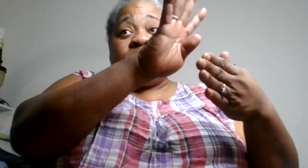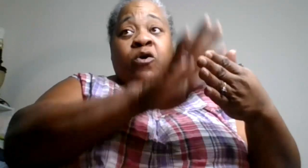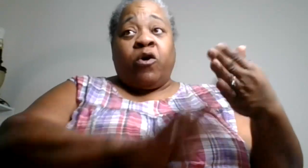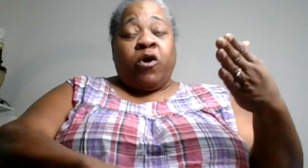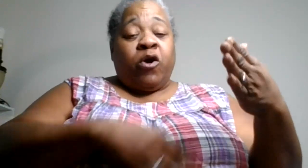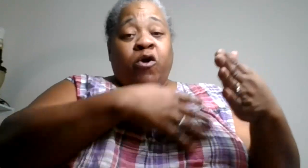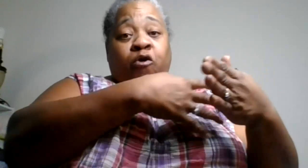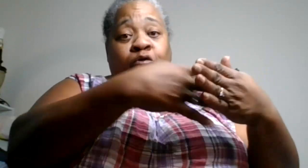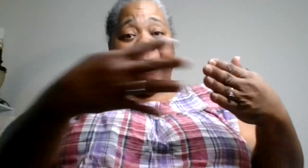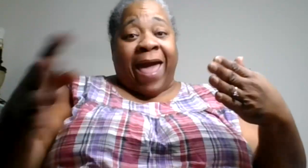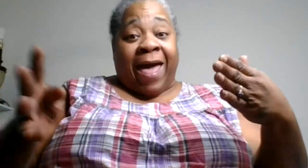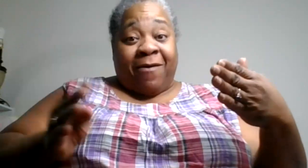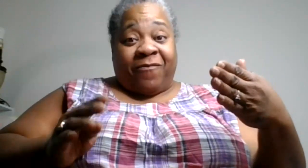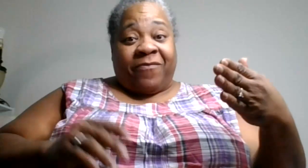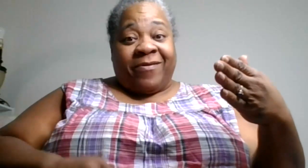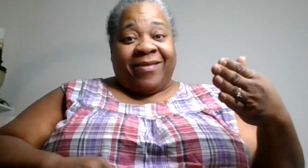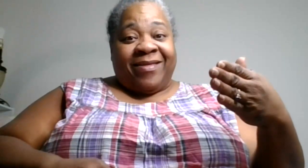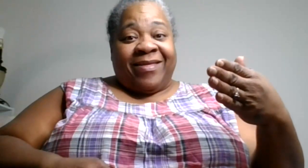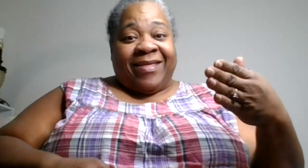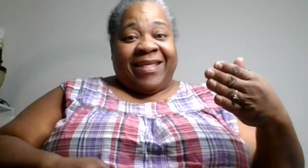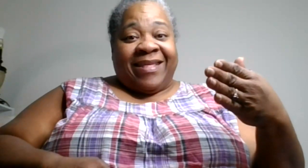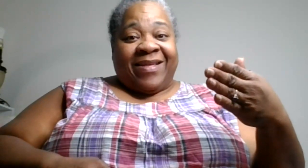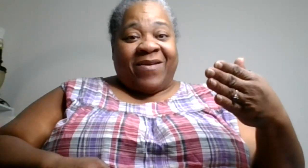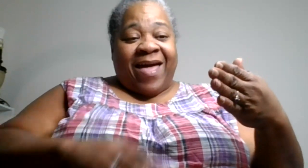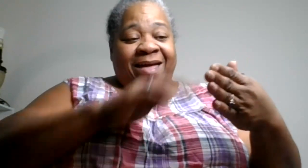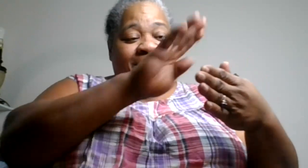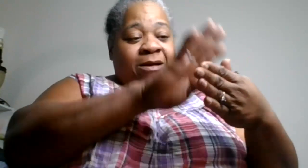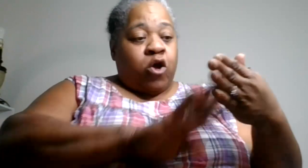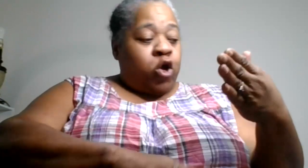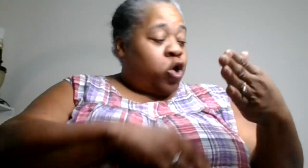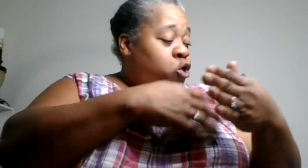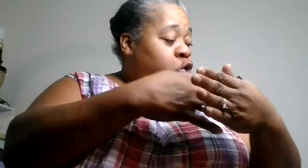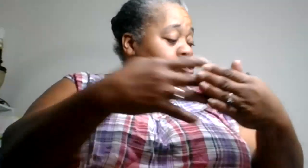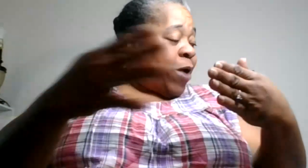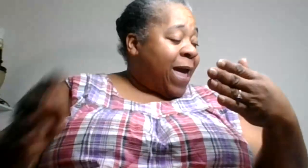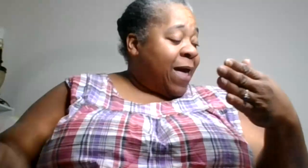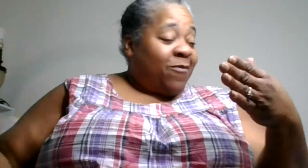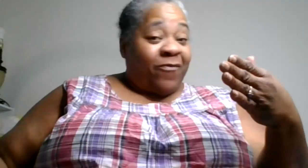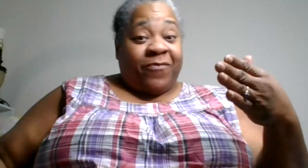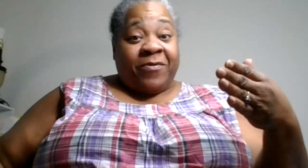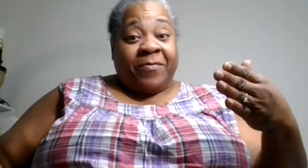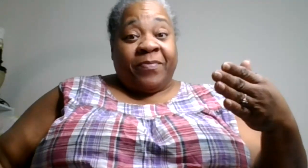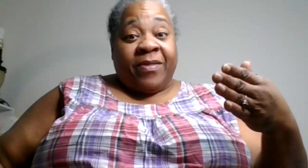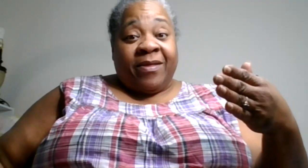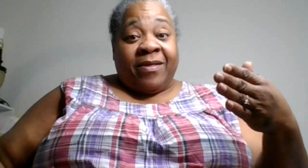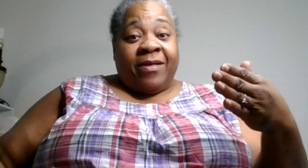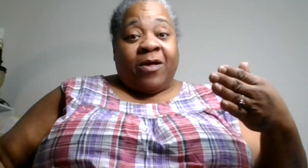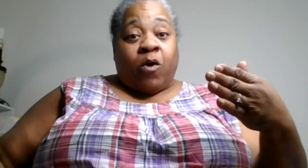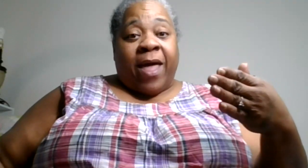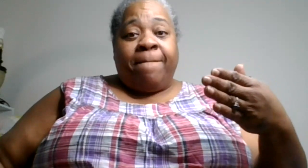your graph. Okay? Graph. Okay?